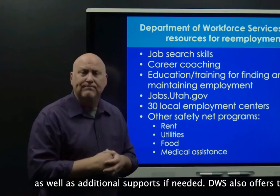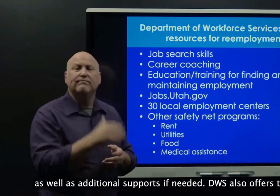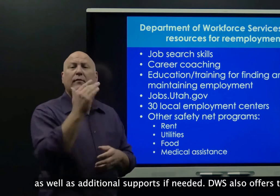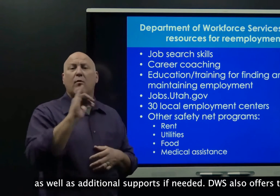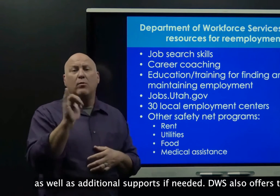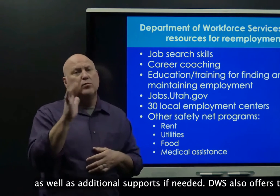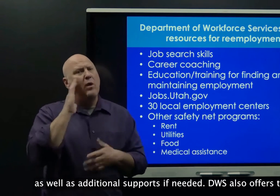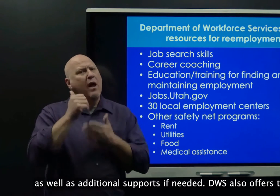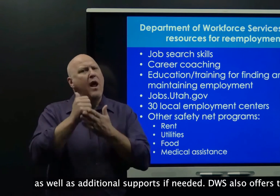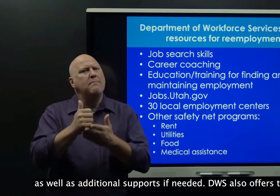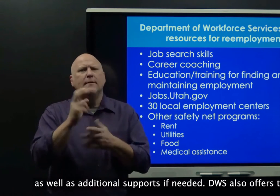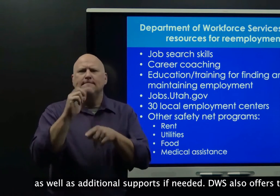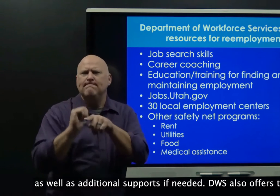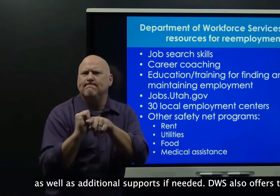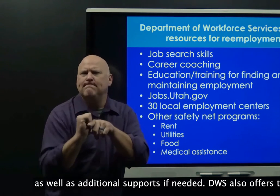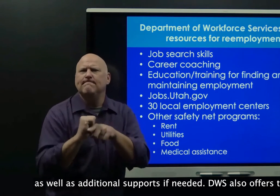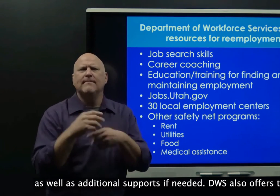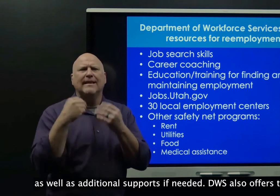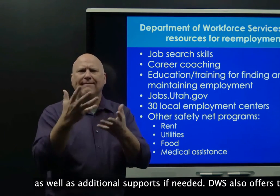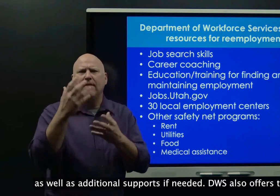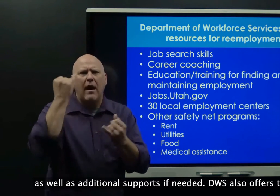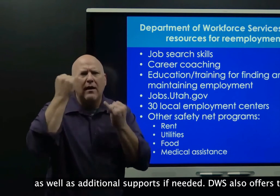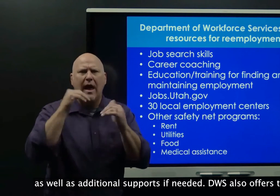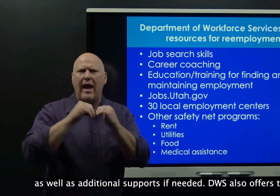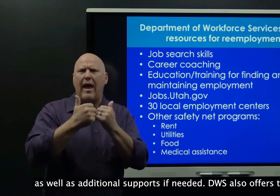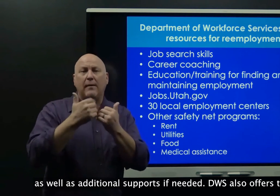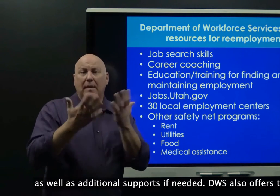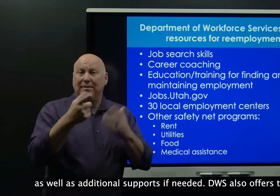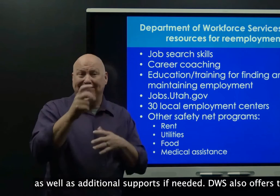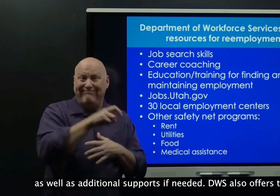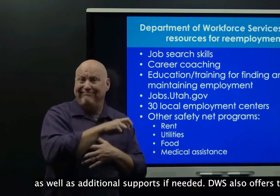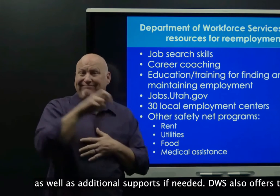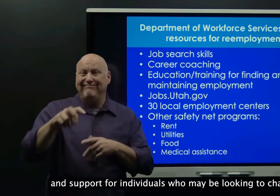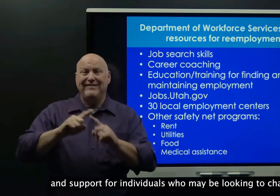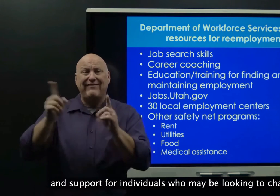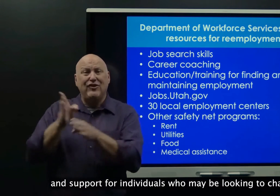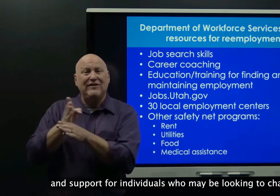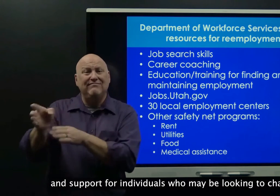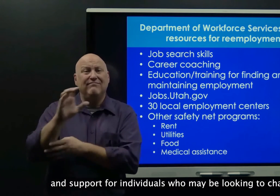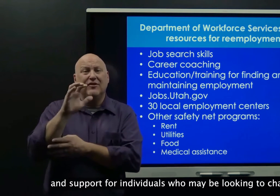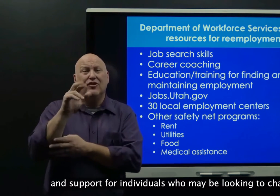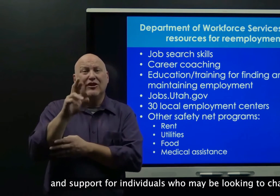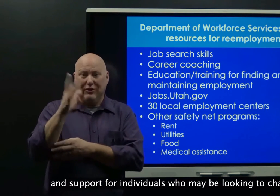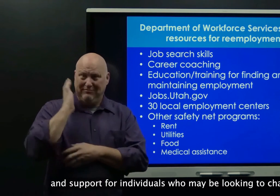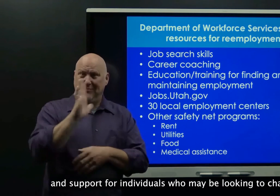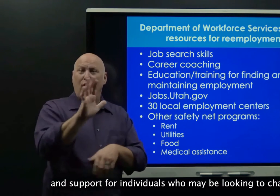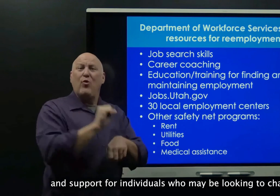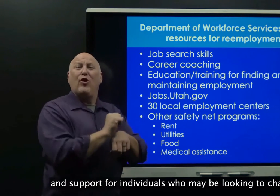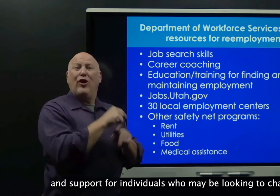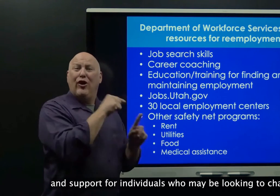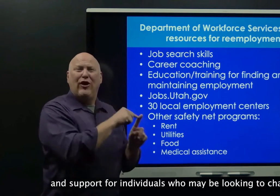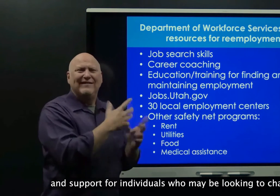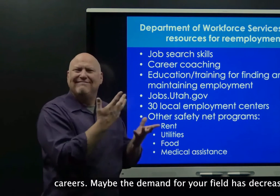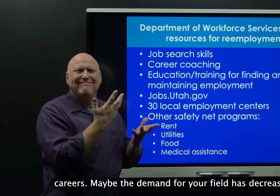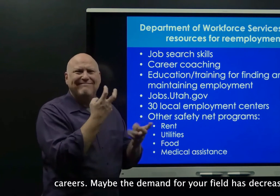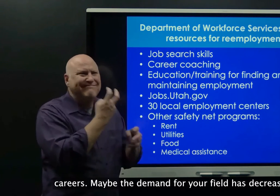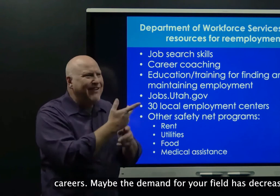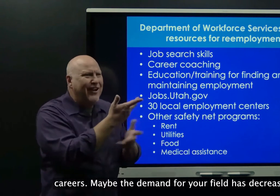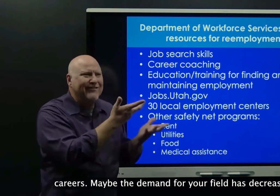as additional supports if needed. DWS also offers trainings and support for individuals who may be looking to change careers.